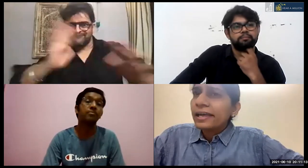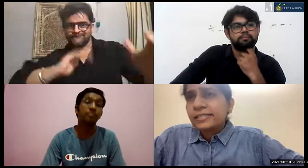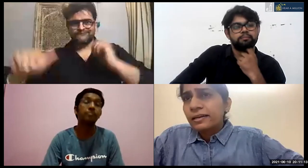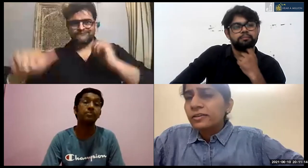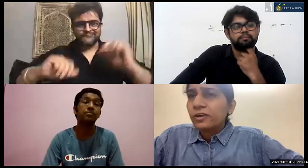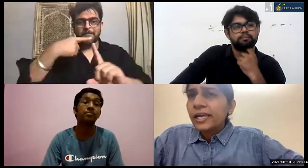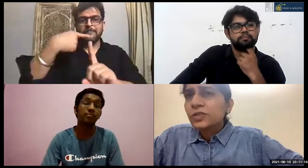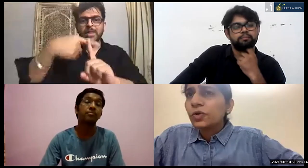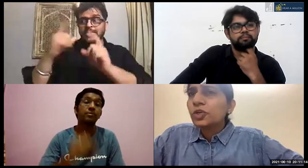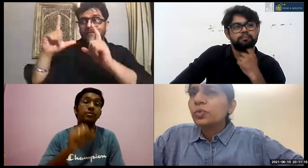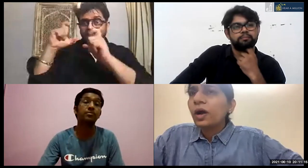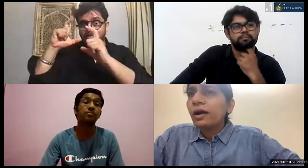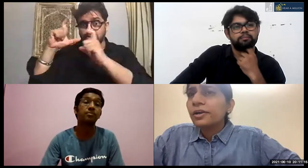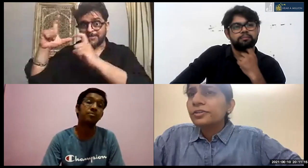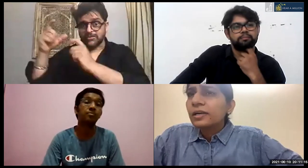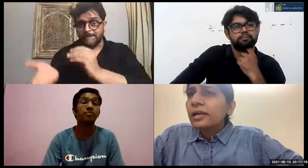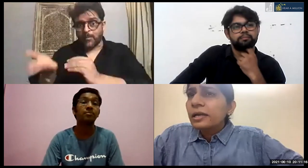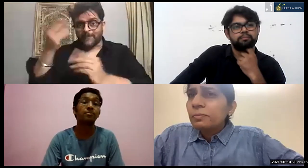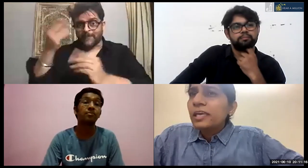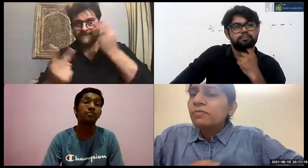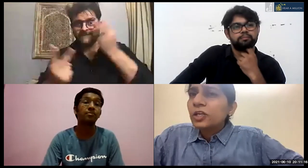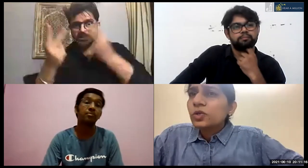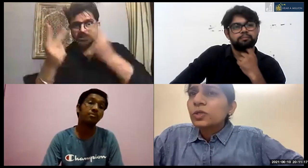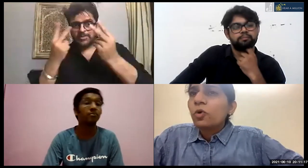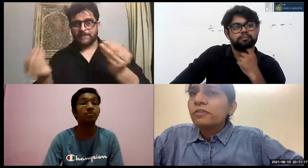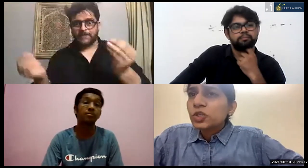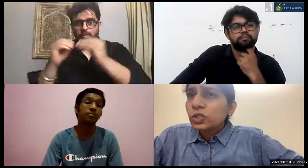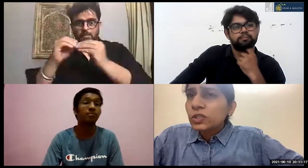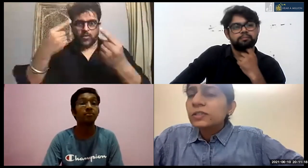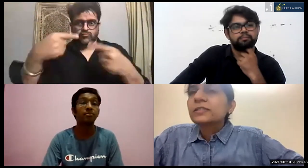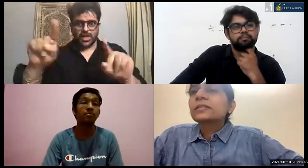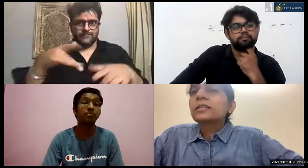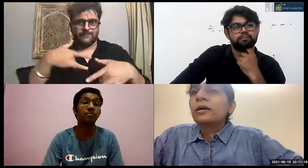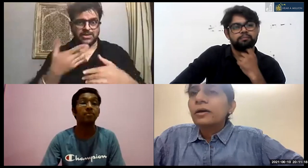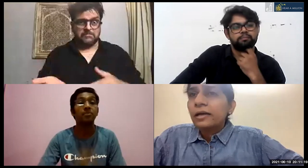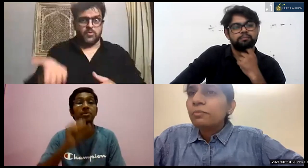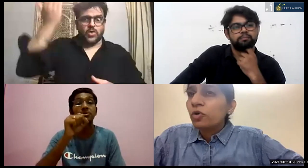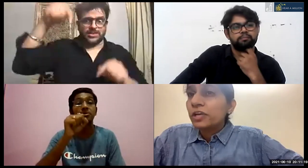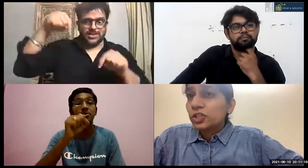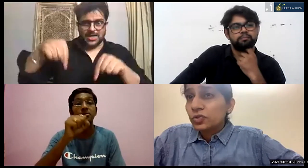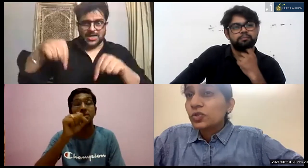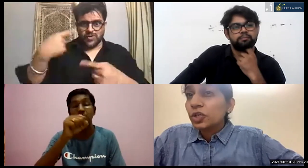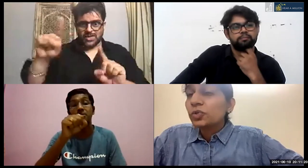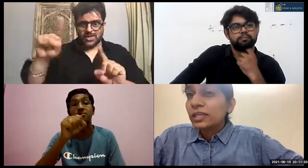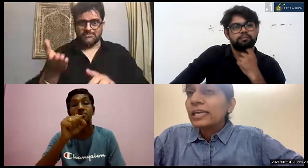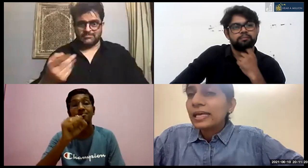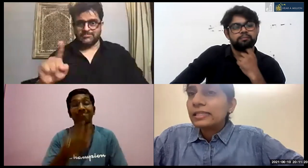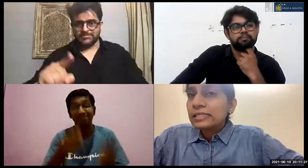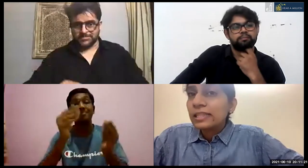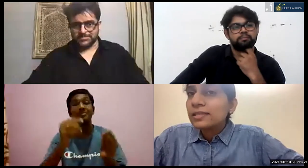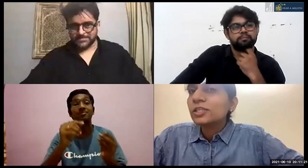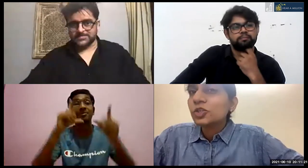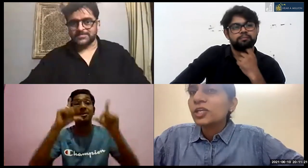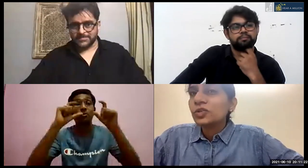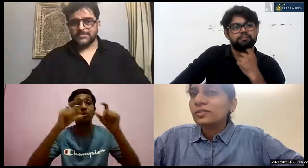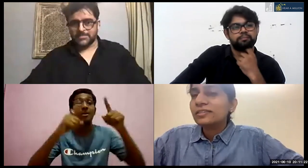in ISL, right? So you are making videos with more visuals and more videos. So you think that